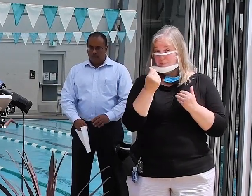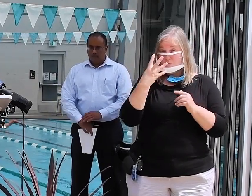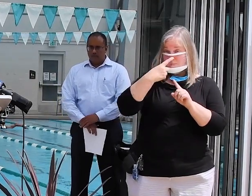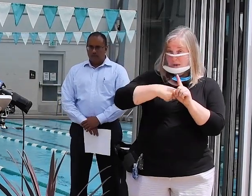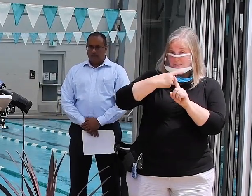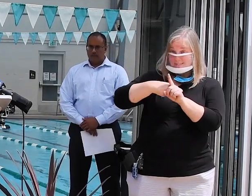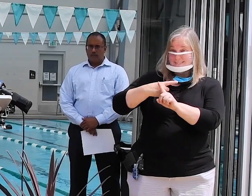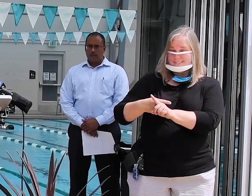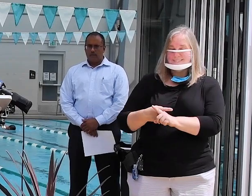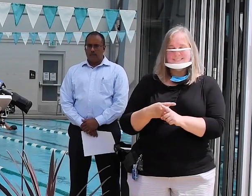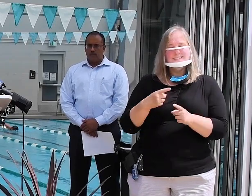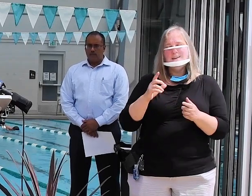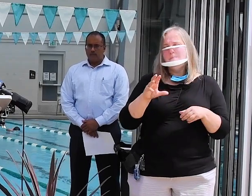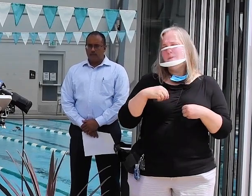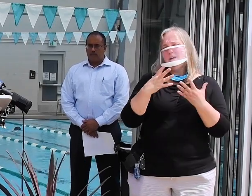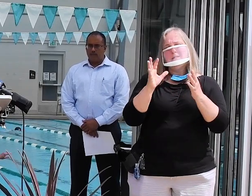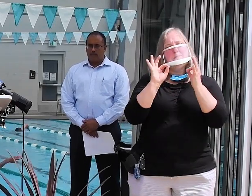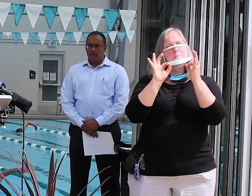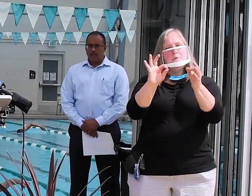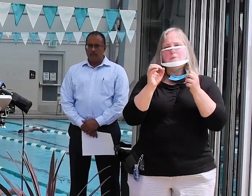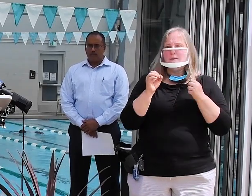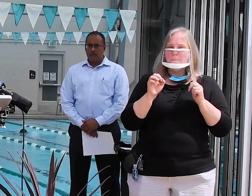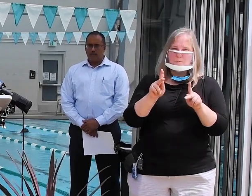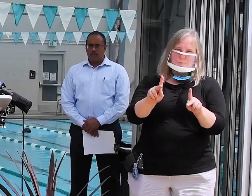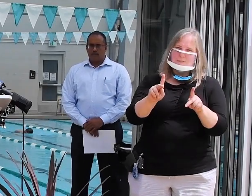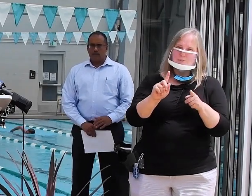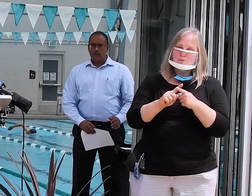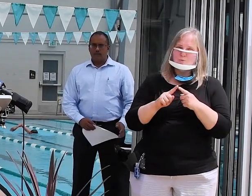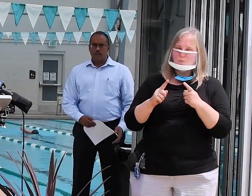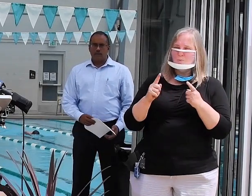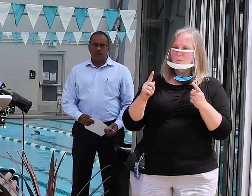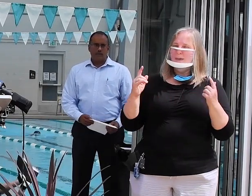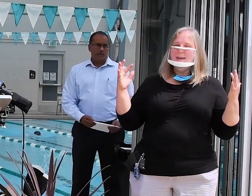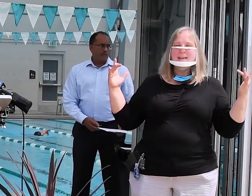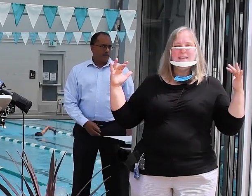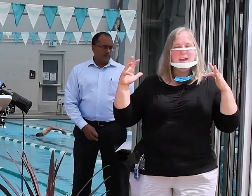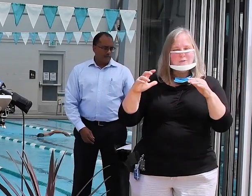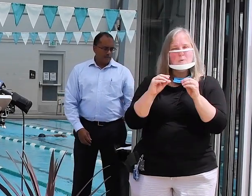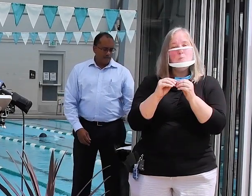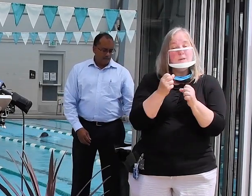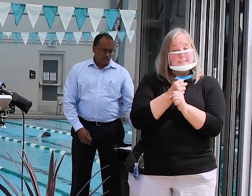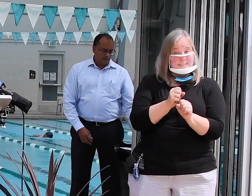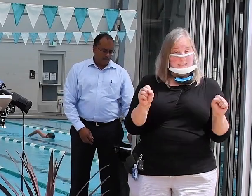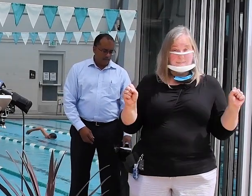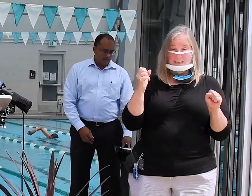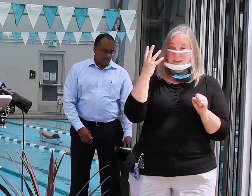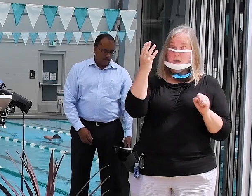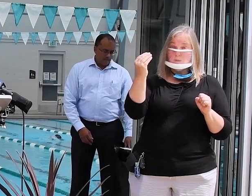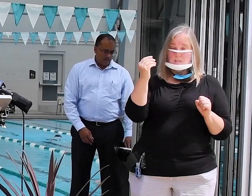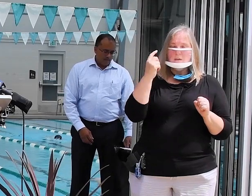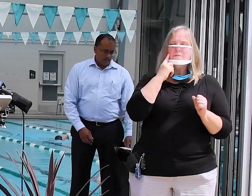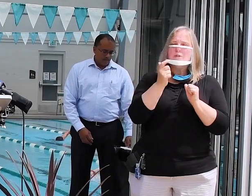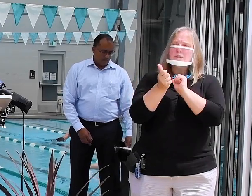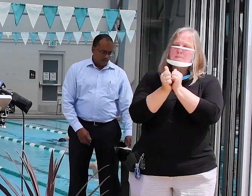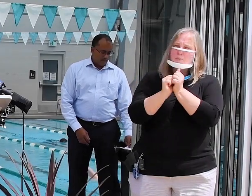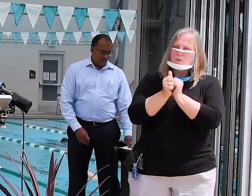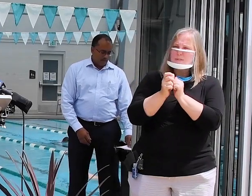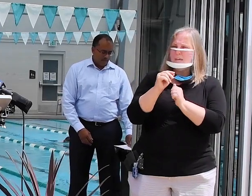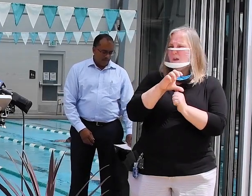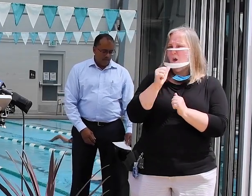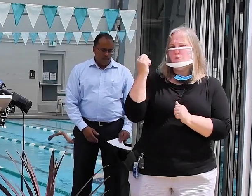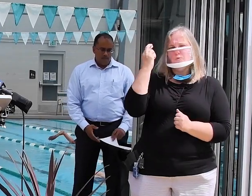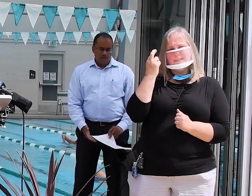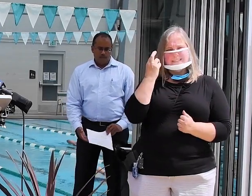months provides the perfect opportunity to gather more safely outdoors for sports and other